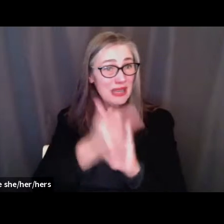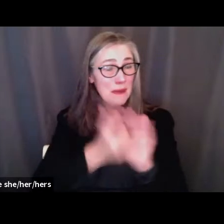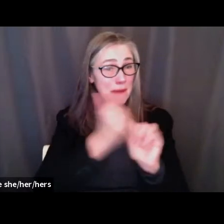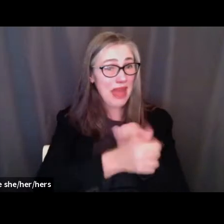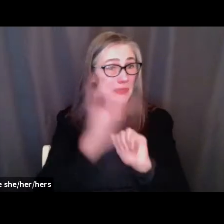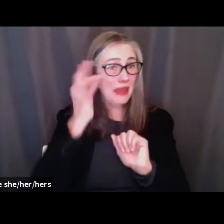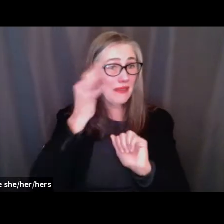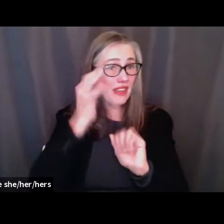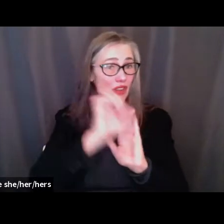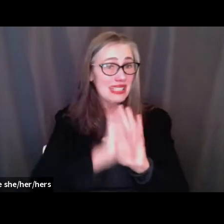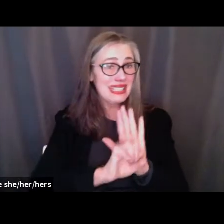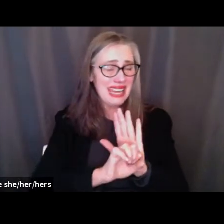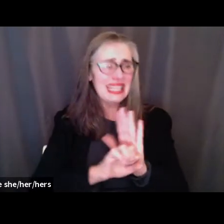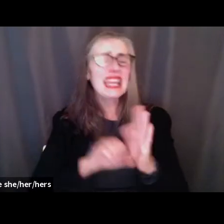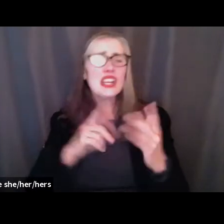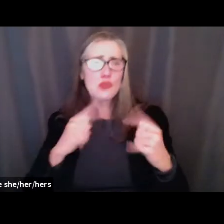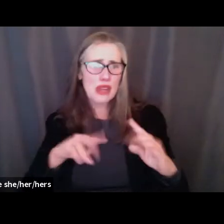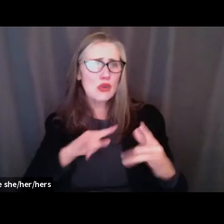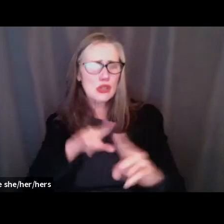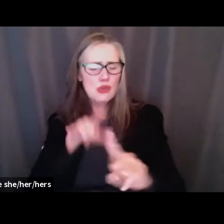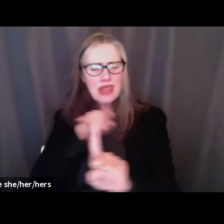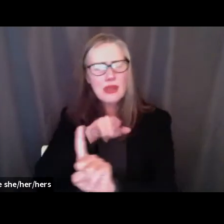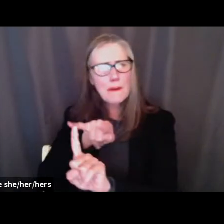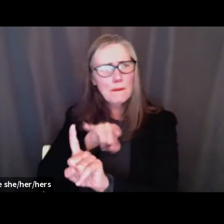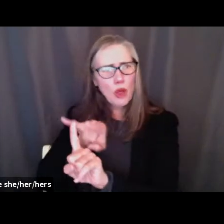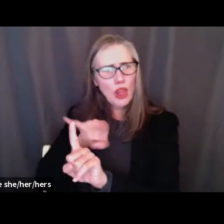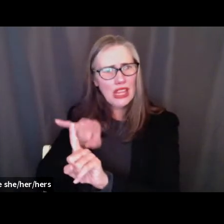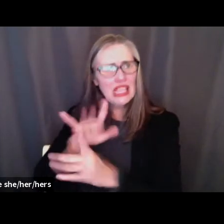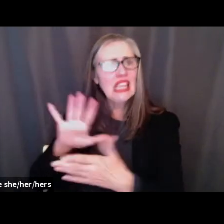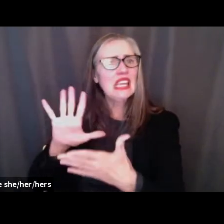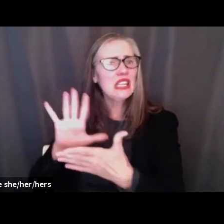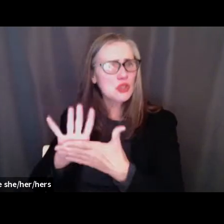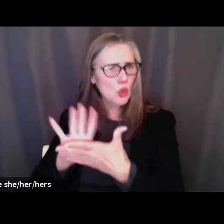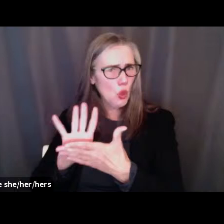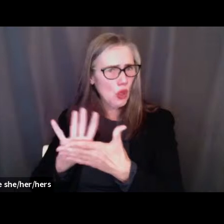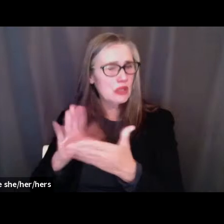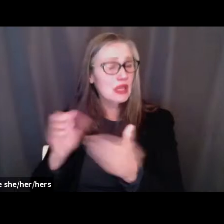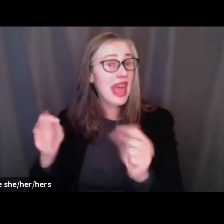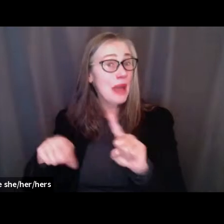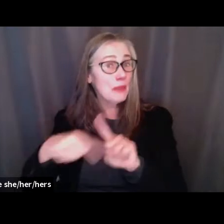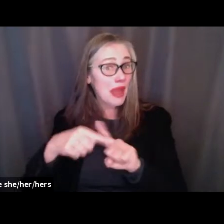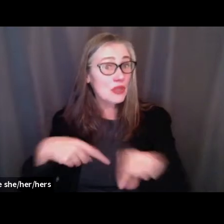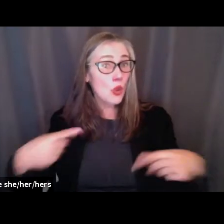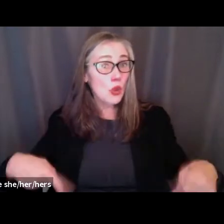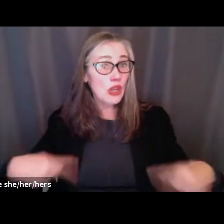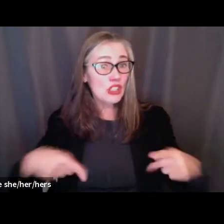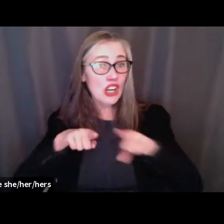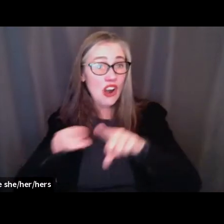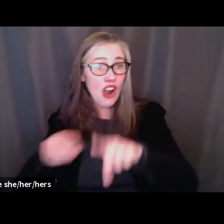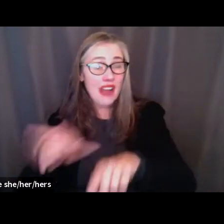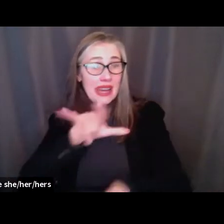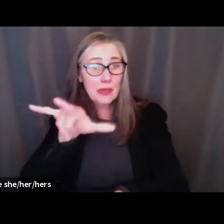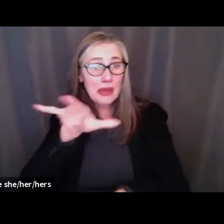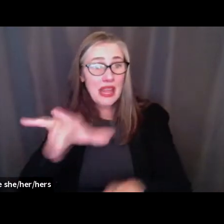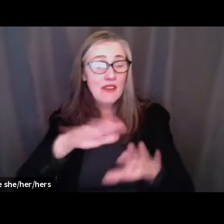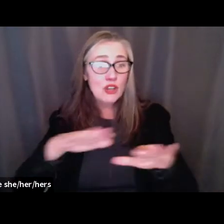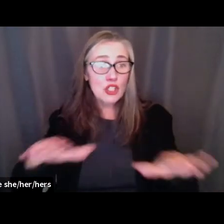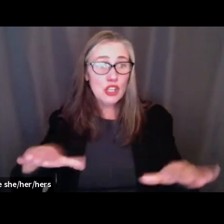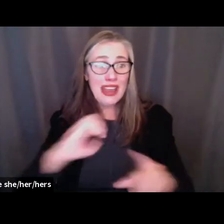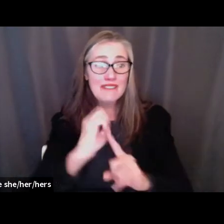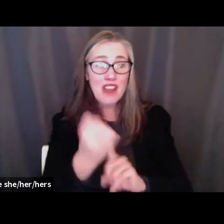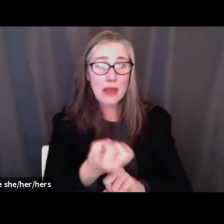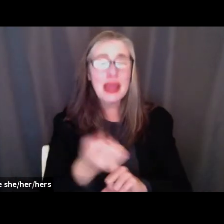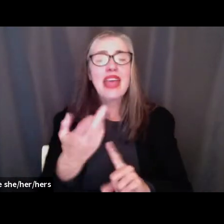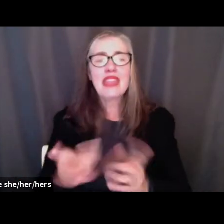and talked about addressing bullying in schools and wheelchairs on airplanes. In the Children's and Environmental Caucus, they held a joint